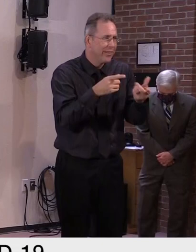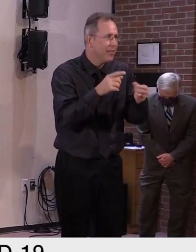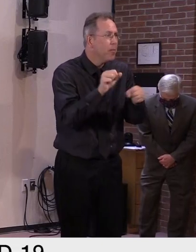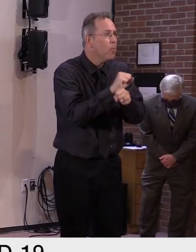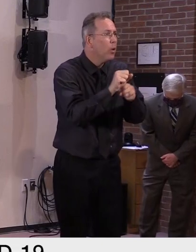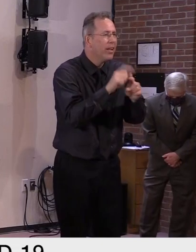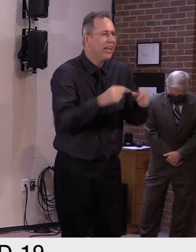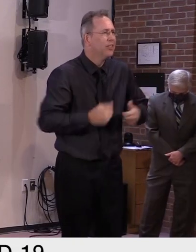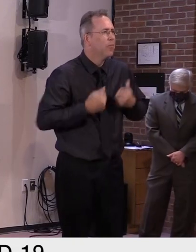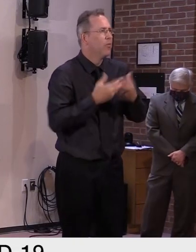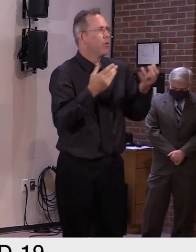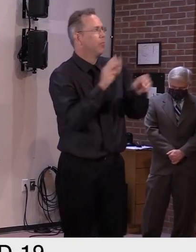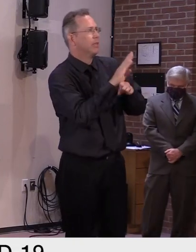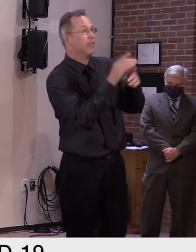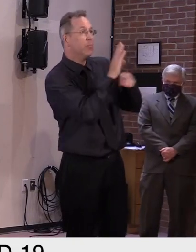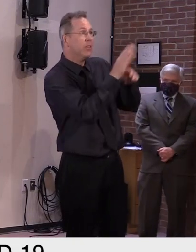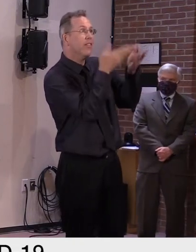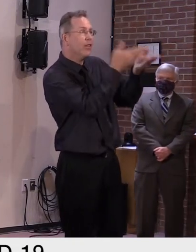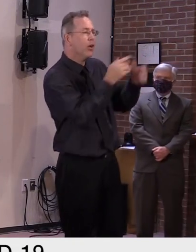viable when we recover from this.